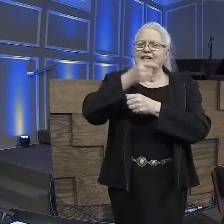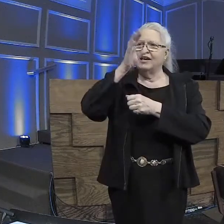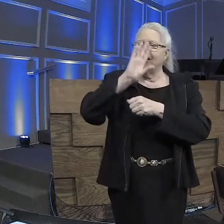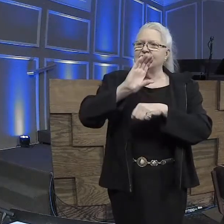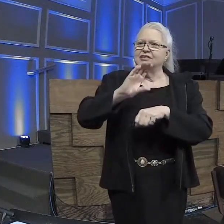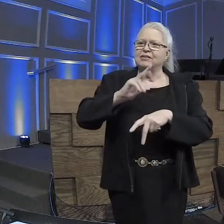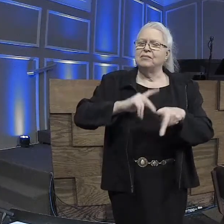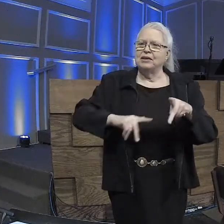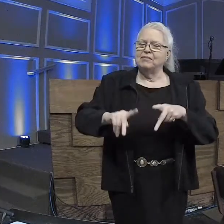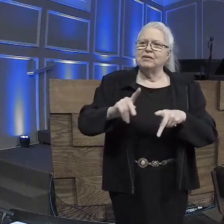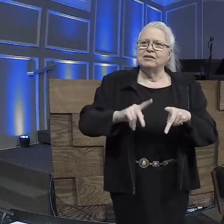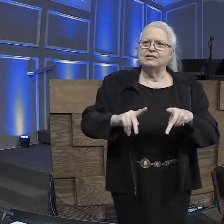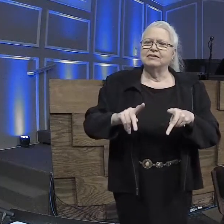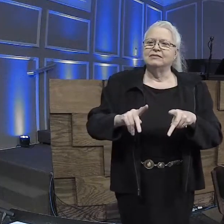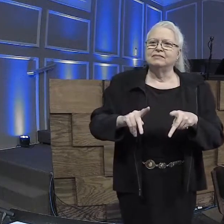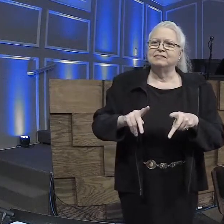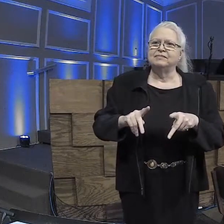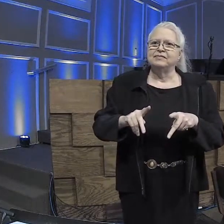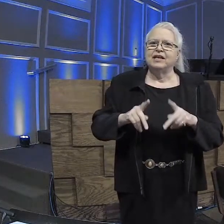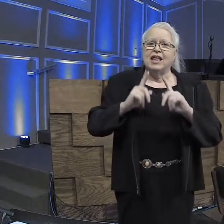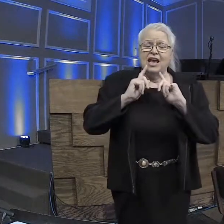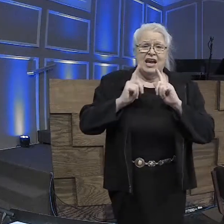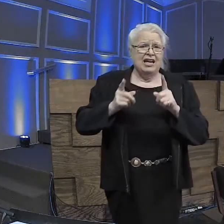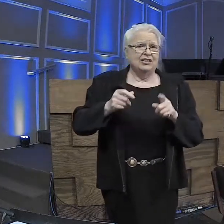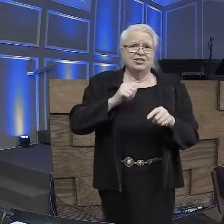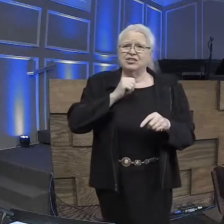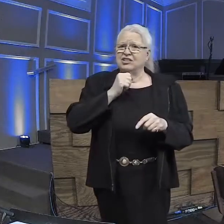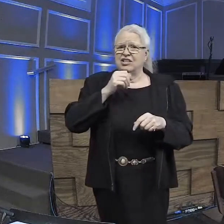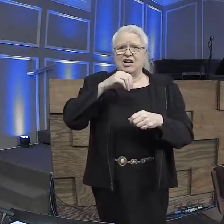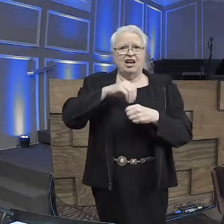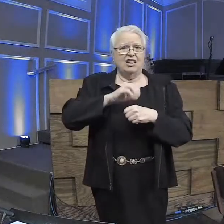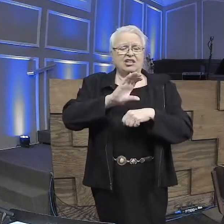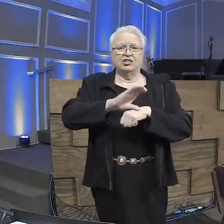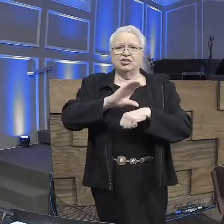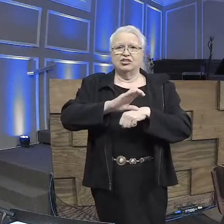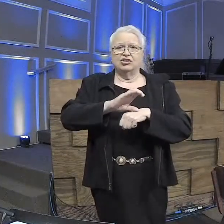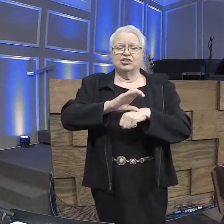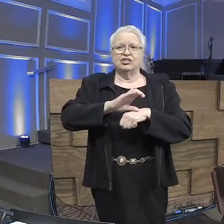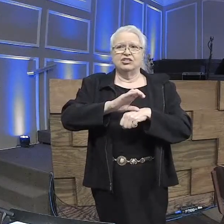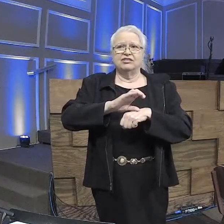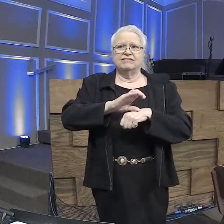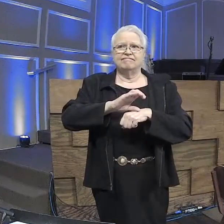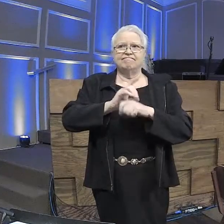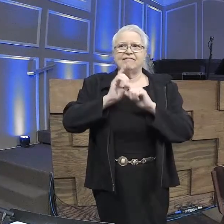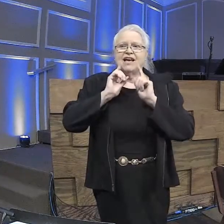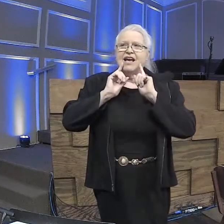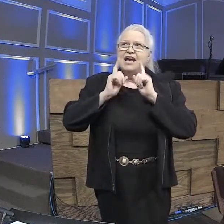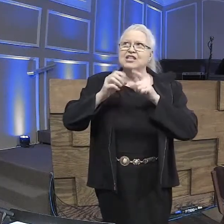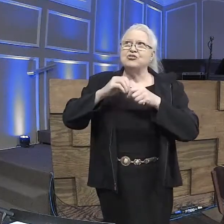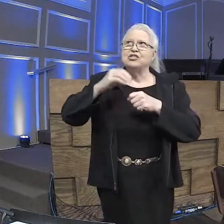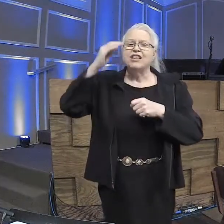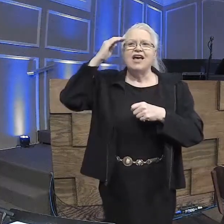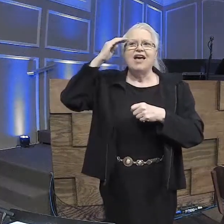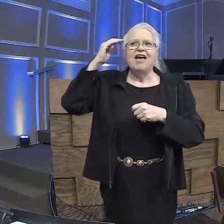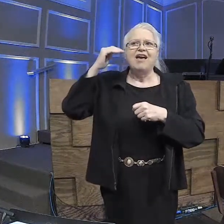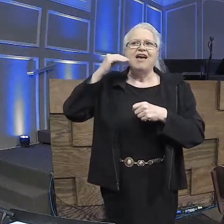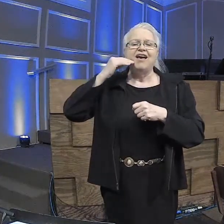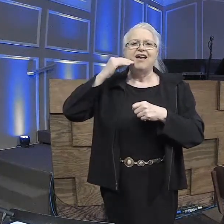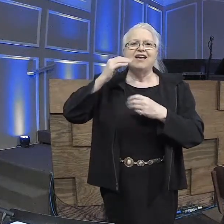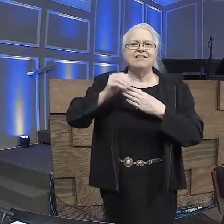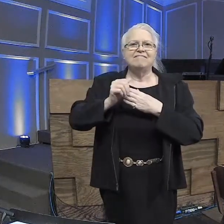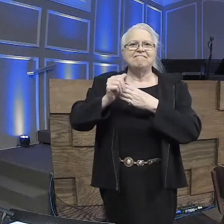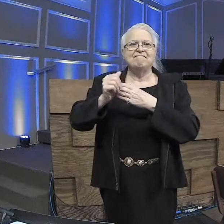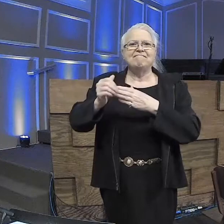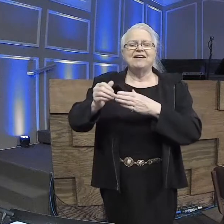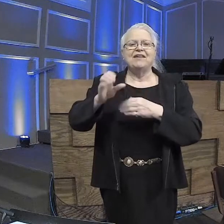the church. You see, he's the head of this body. He's the foundation of our building.